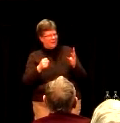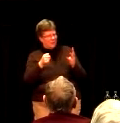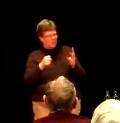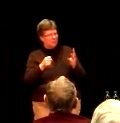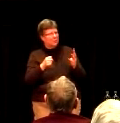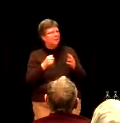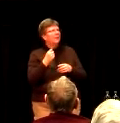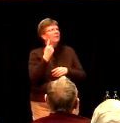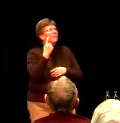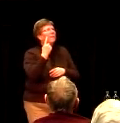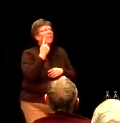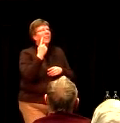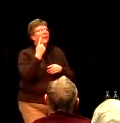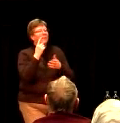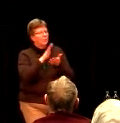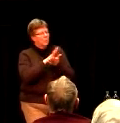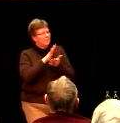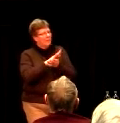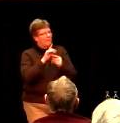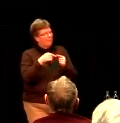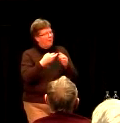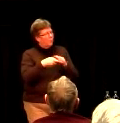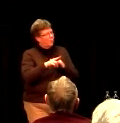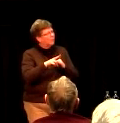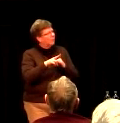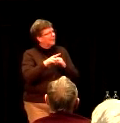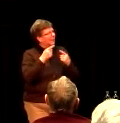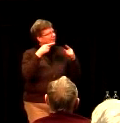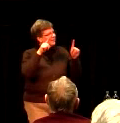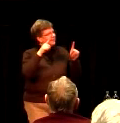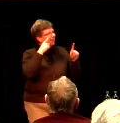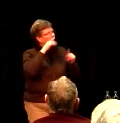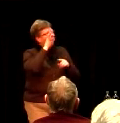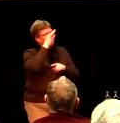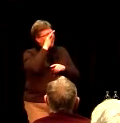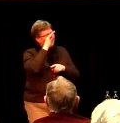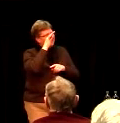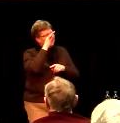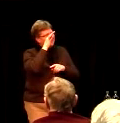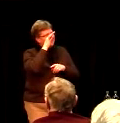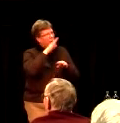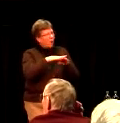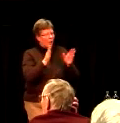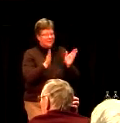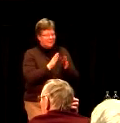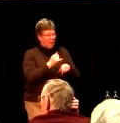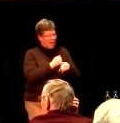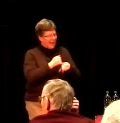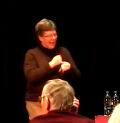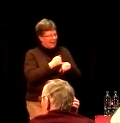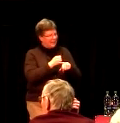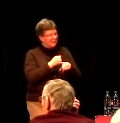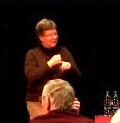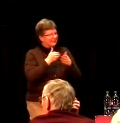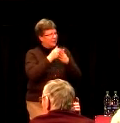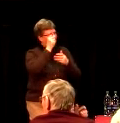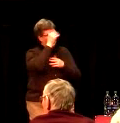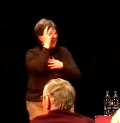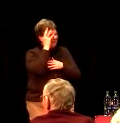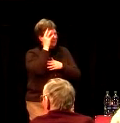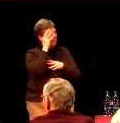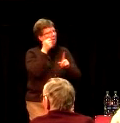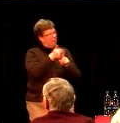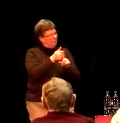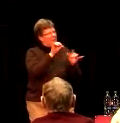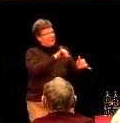a paper about the reproductive success of foxes on small islands in the Aleutians that happen to have a 4 to 7